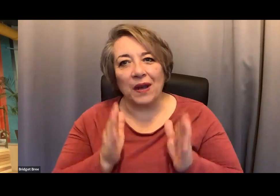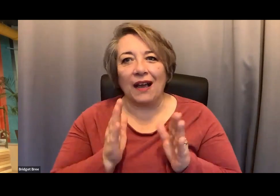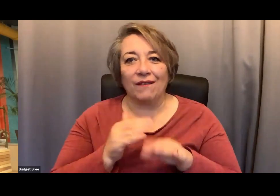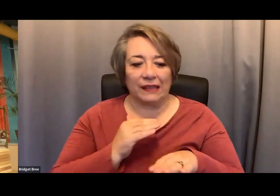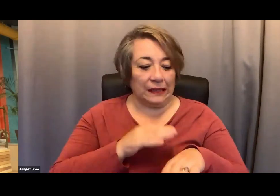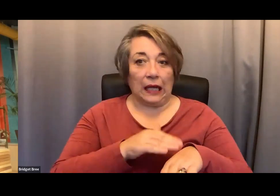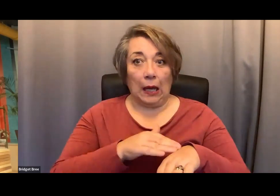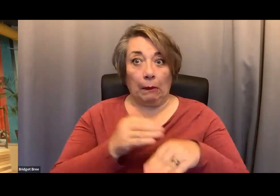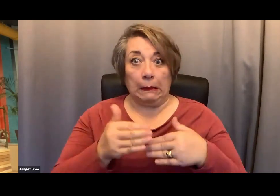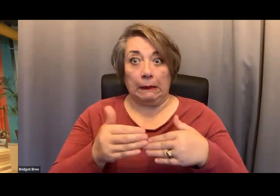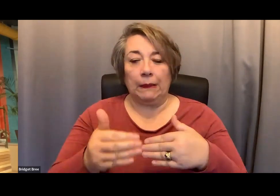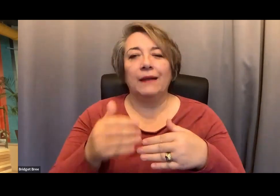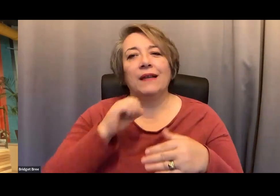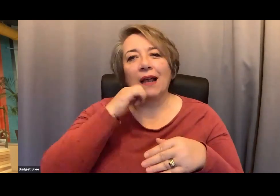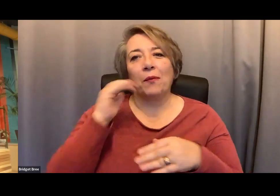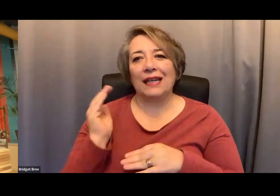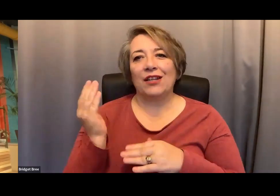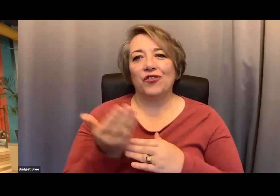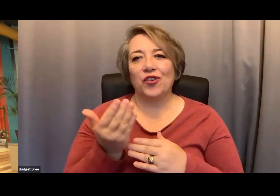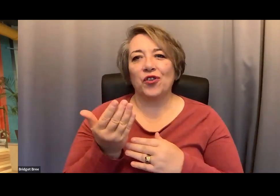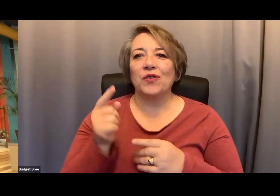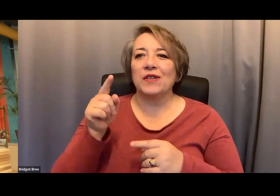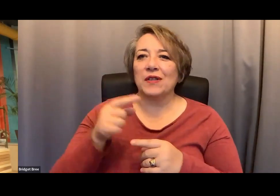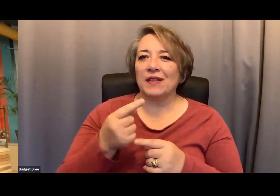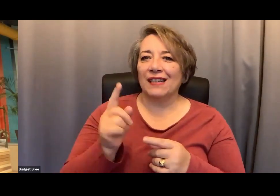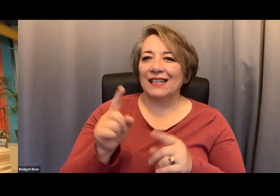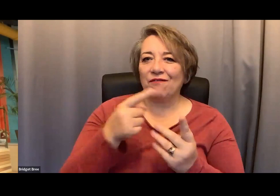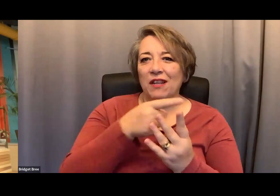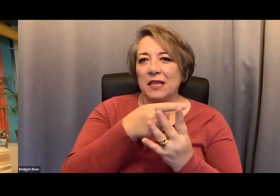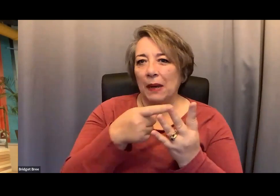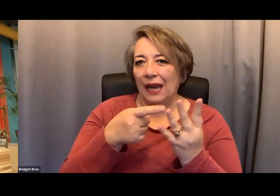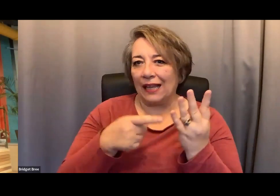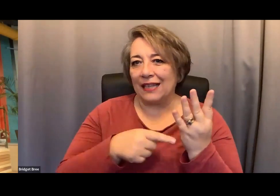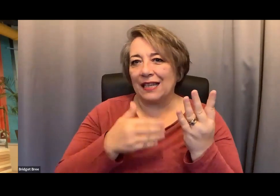our speakers as we go along. So I'm just gonna start sharing